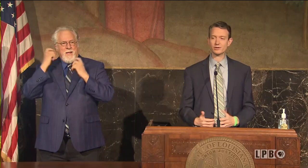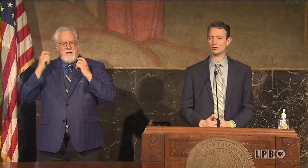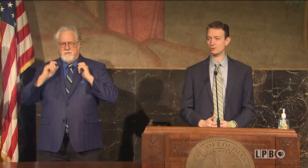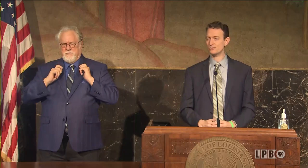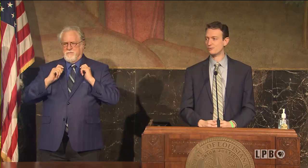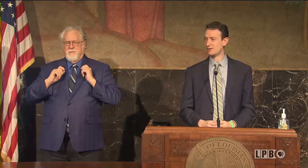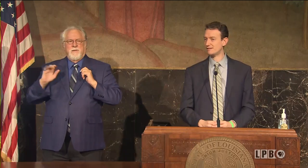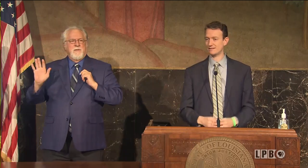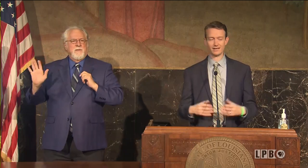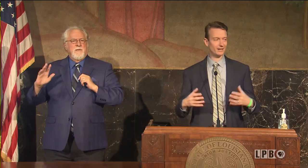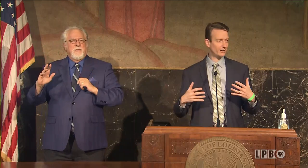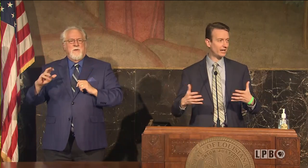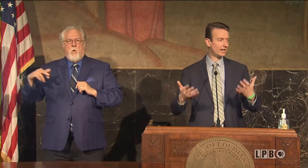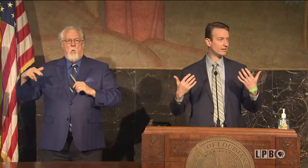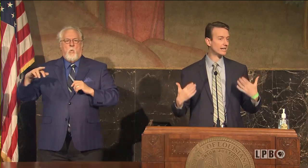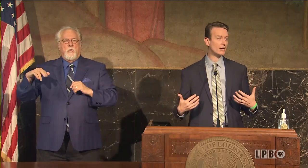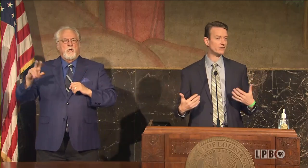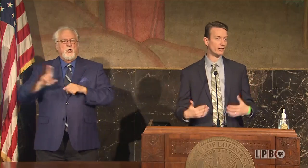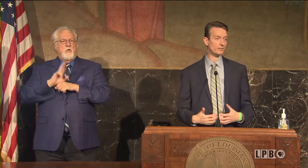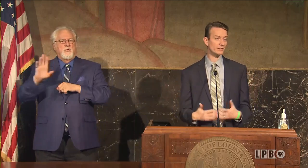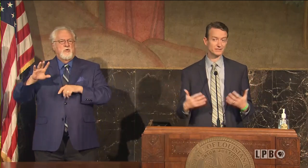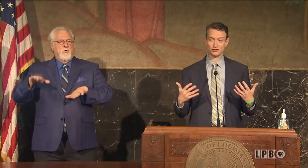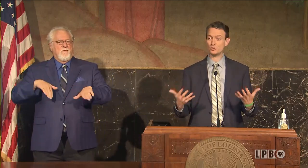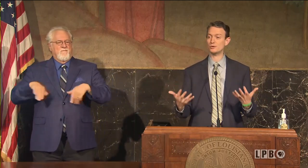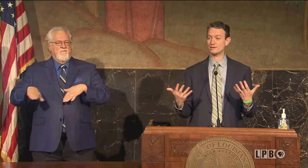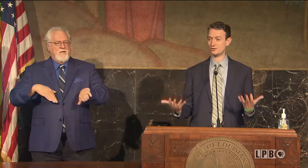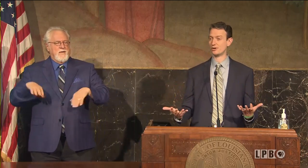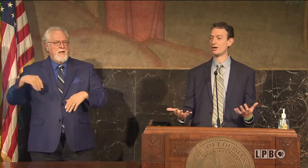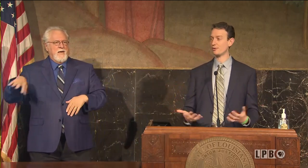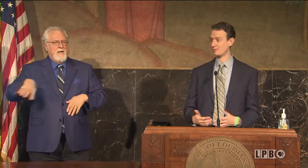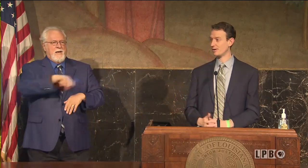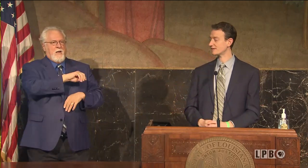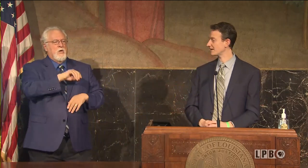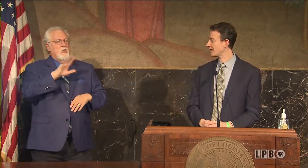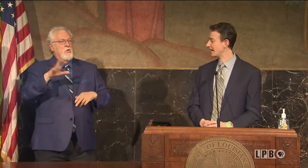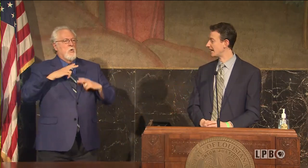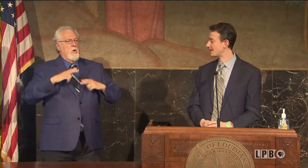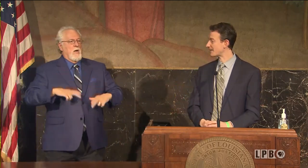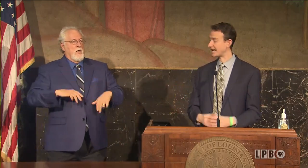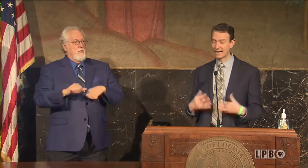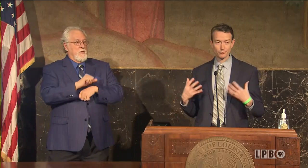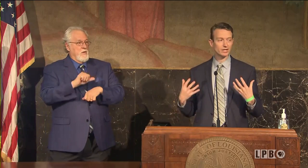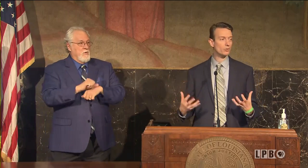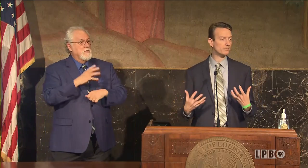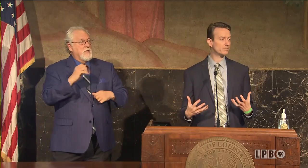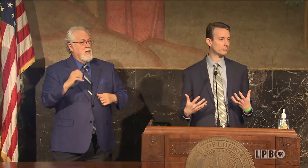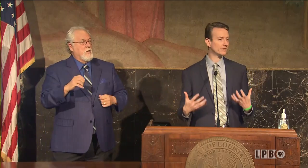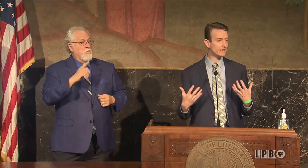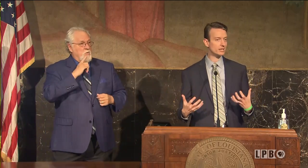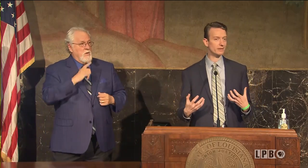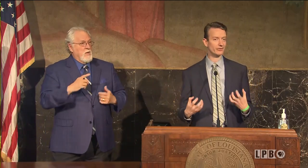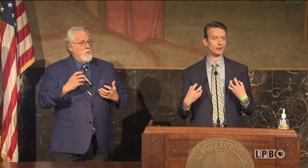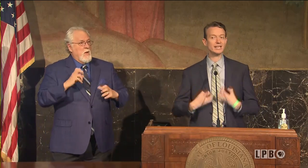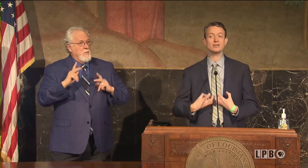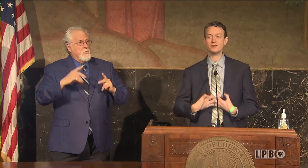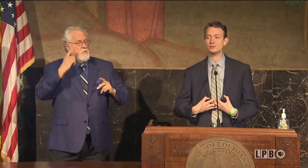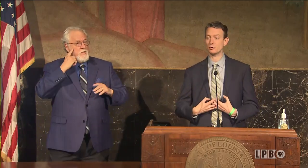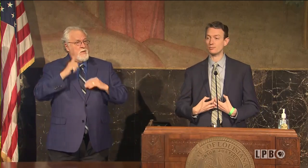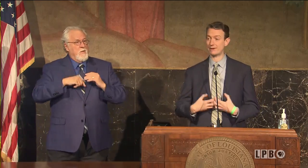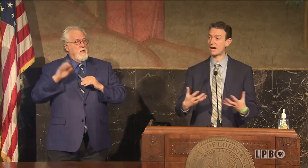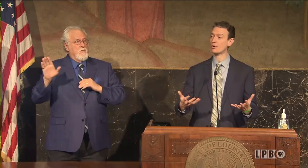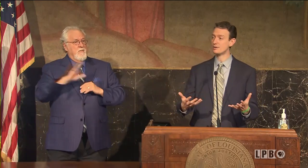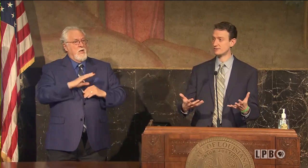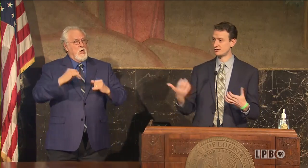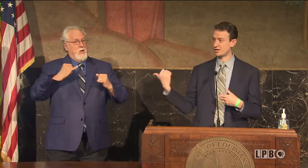walk with, use your feet and get out of there. I mean, this is you. This is your health at risk. And really want people to be thinking about their